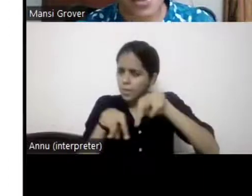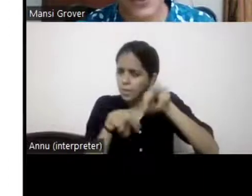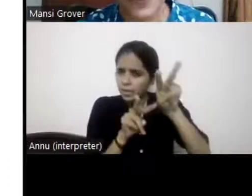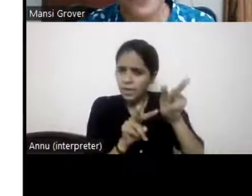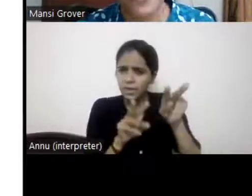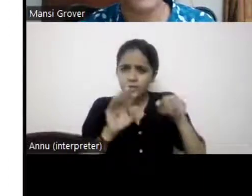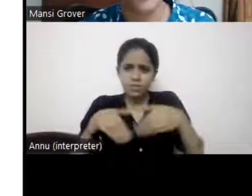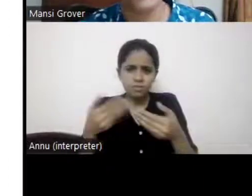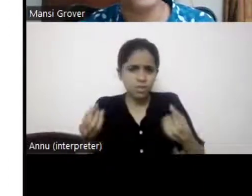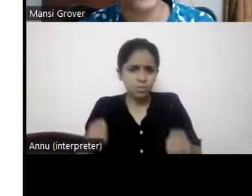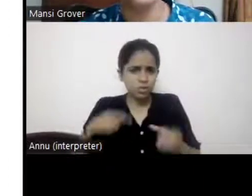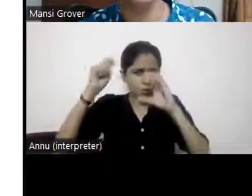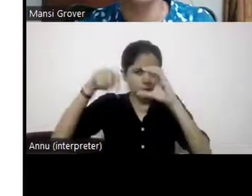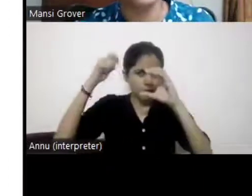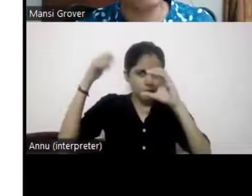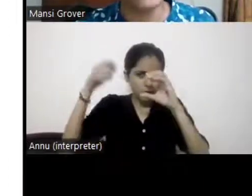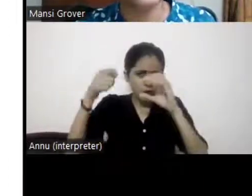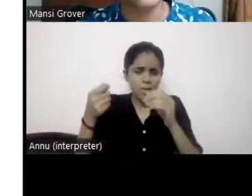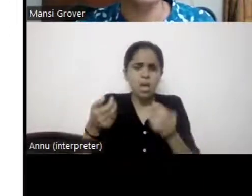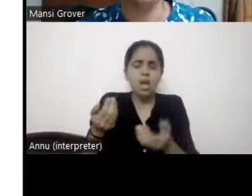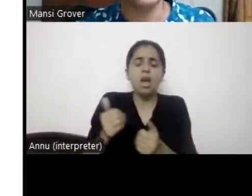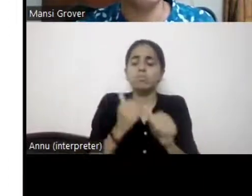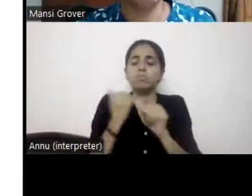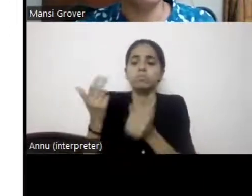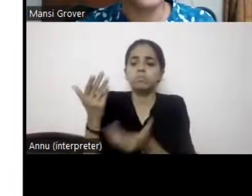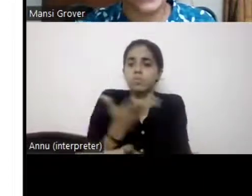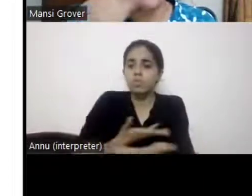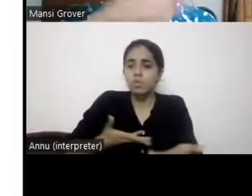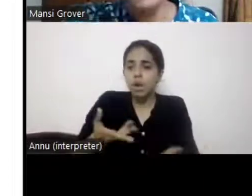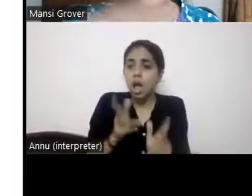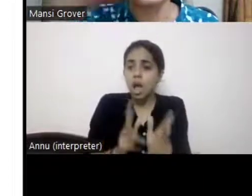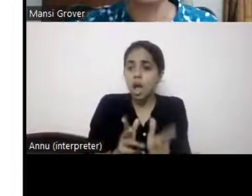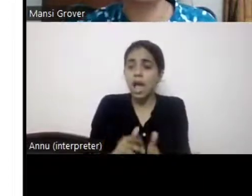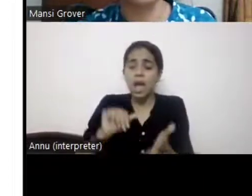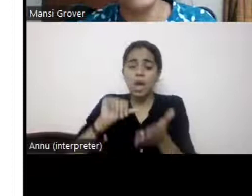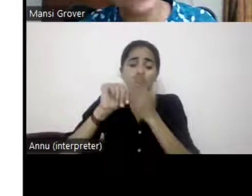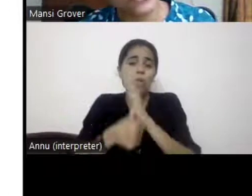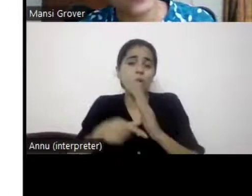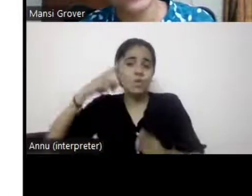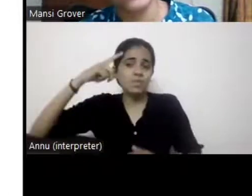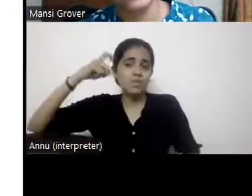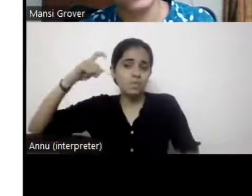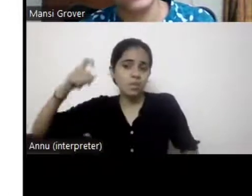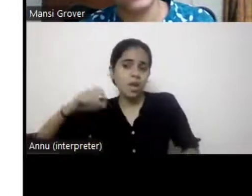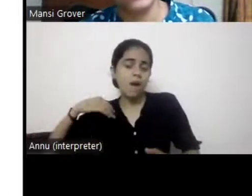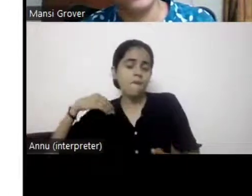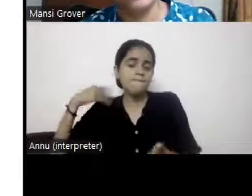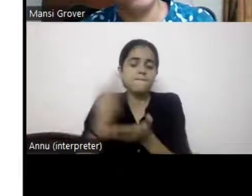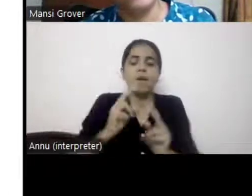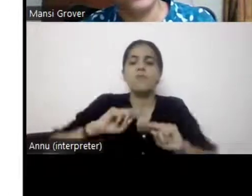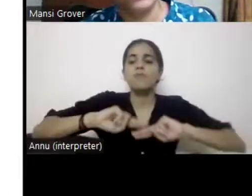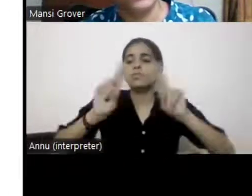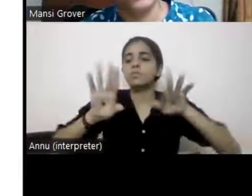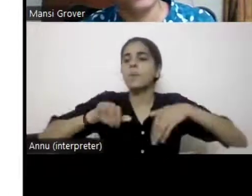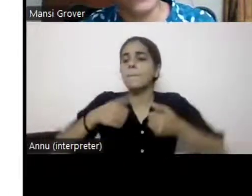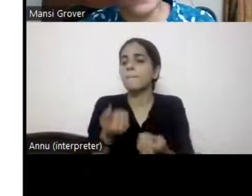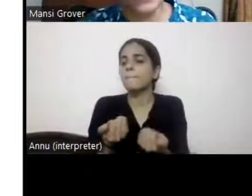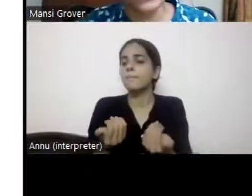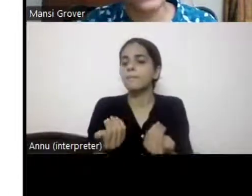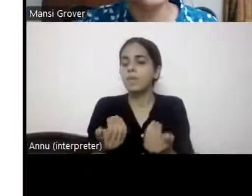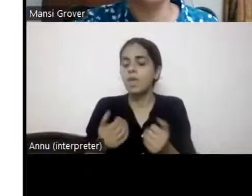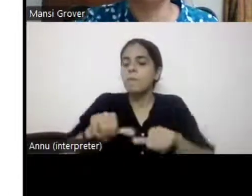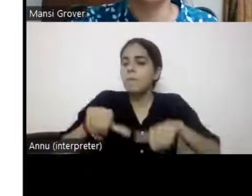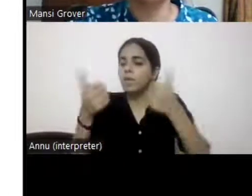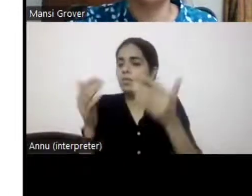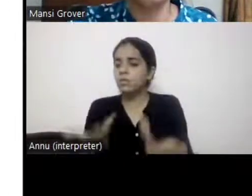the start of the film talked about this impossible dream, and which gets accomplished towards the end. So